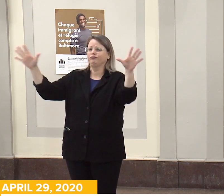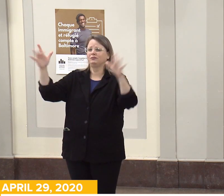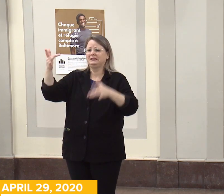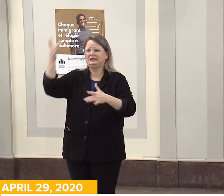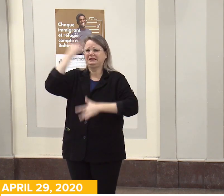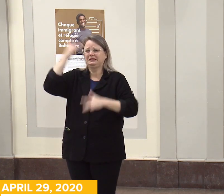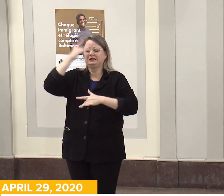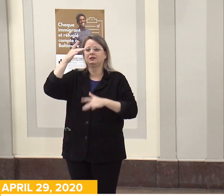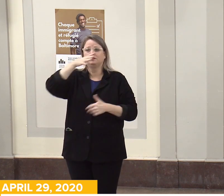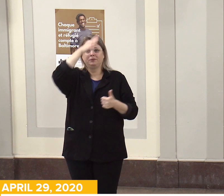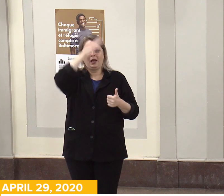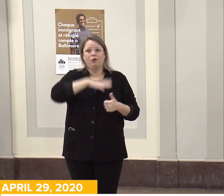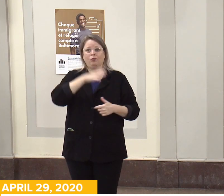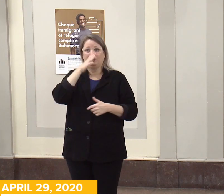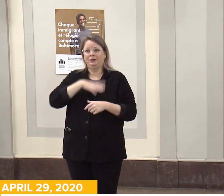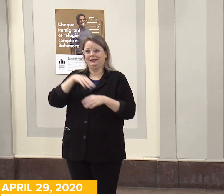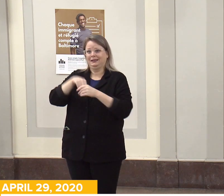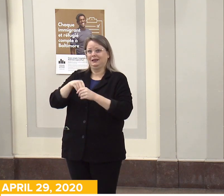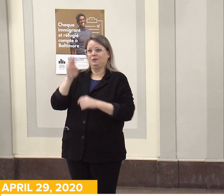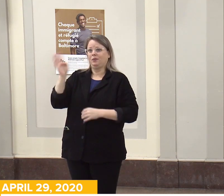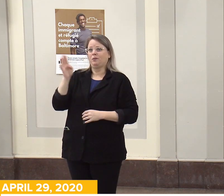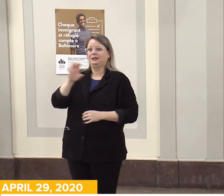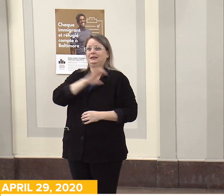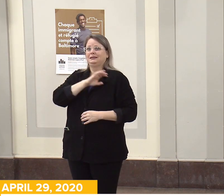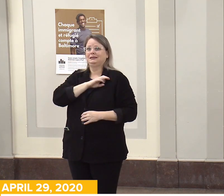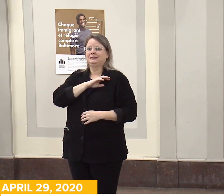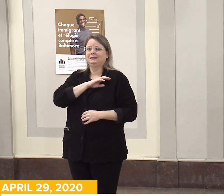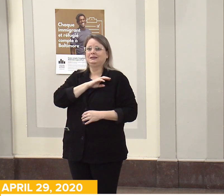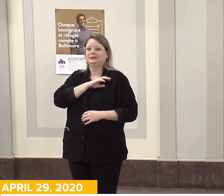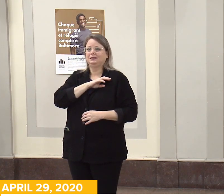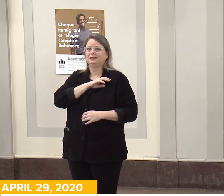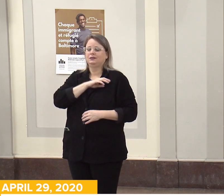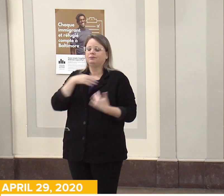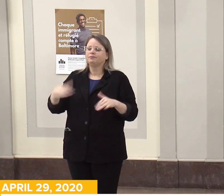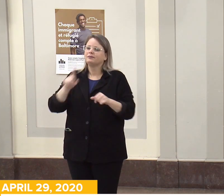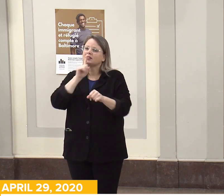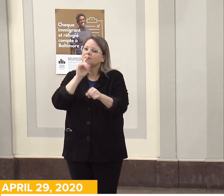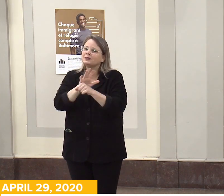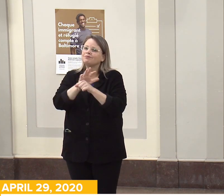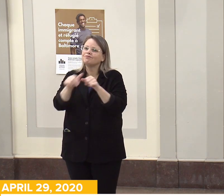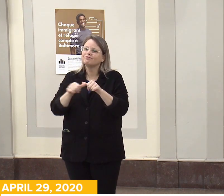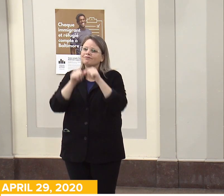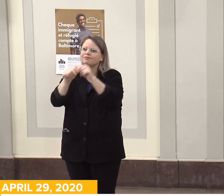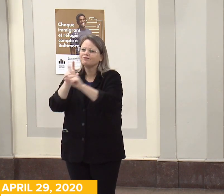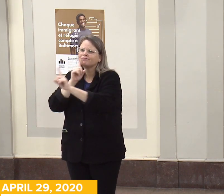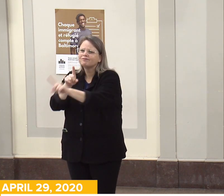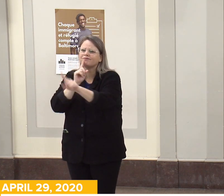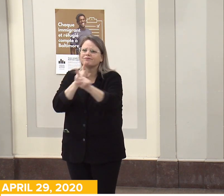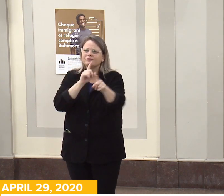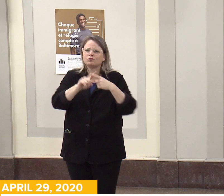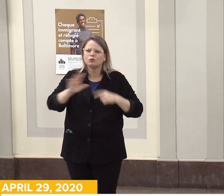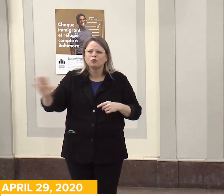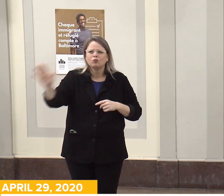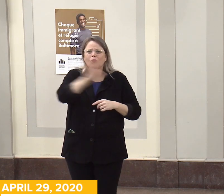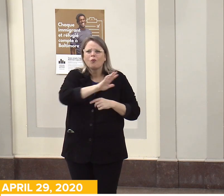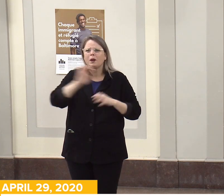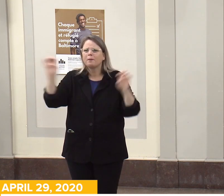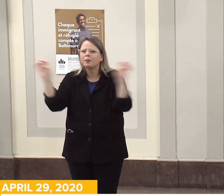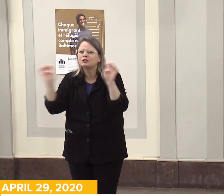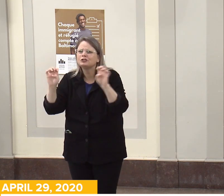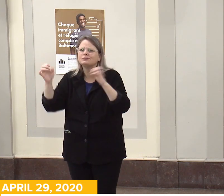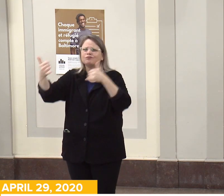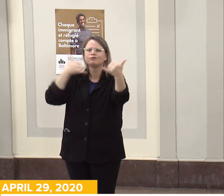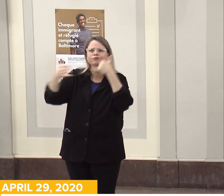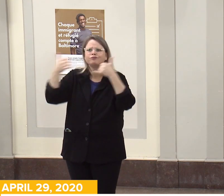remain committed to protecting and answering the call of service to the citizens and residents of Baltimore. Since the beginning of the state of emergency,